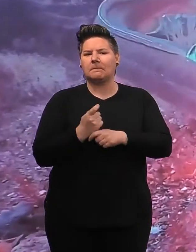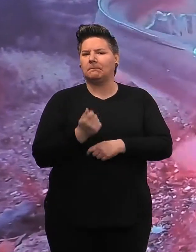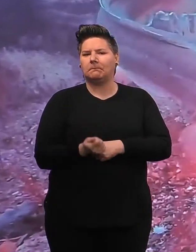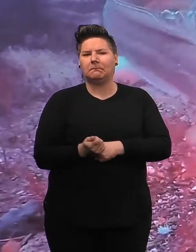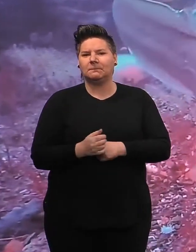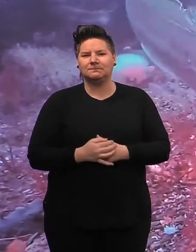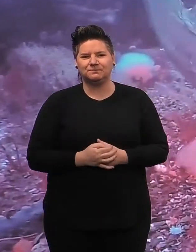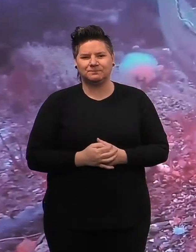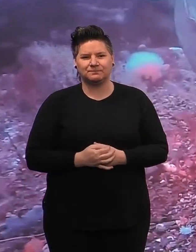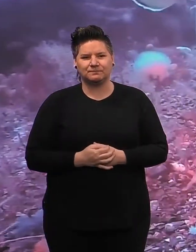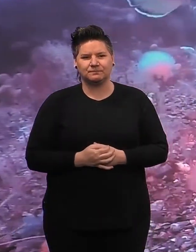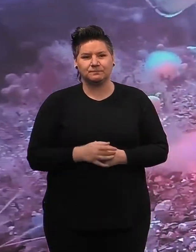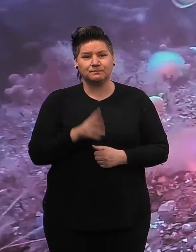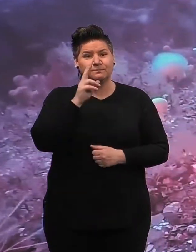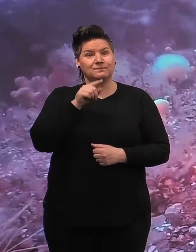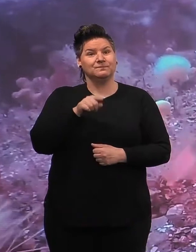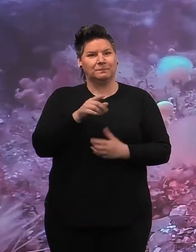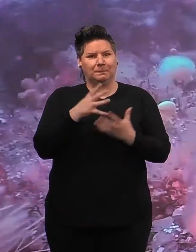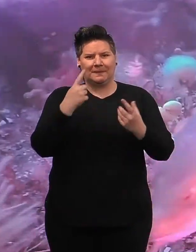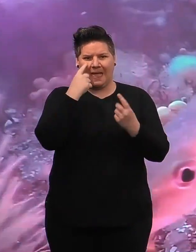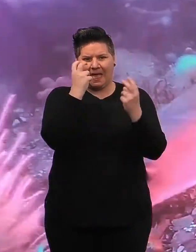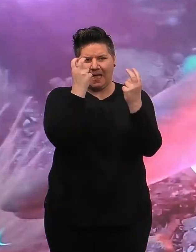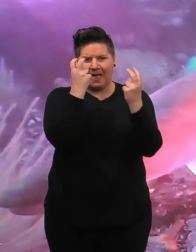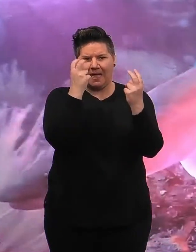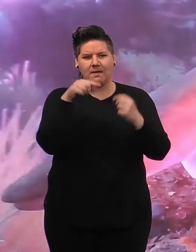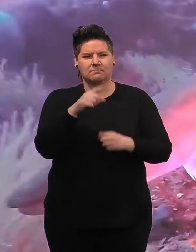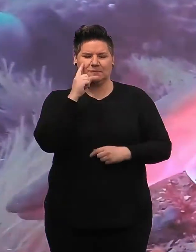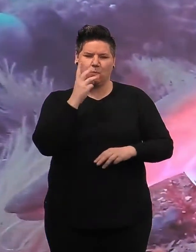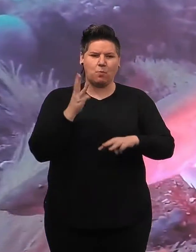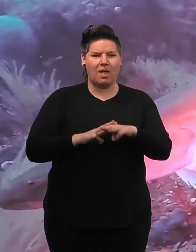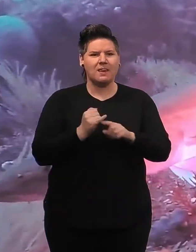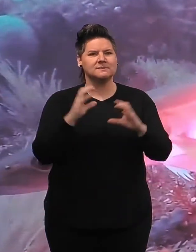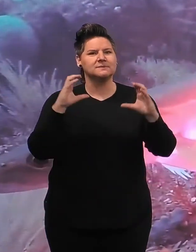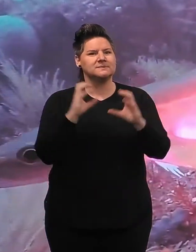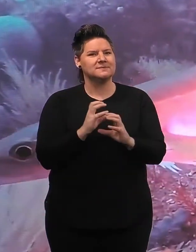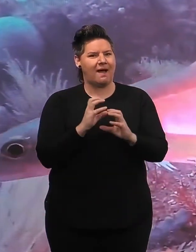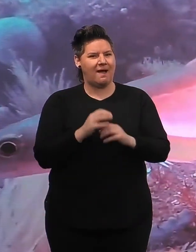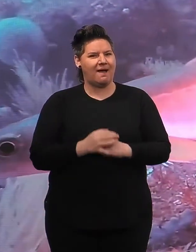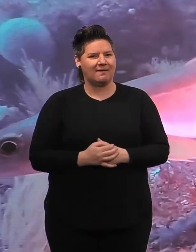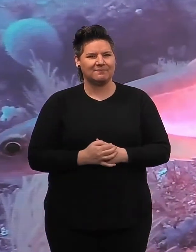the daytime like this. You can see it's got a very big eye for